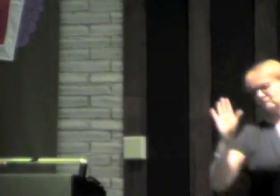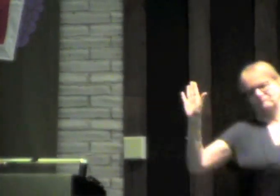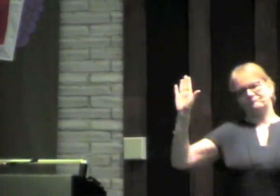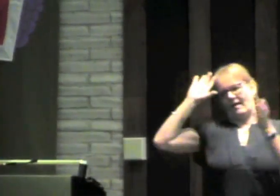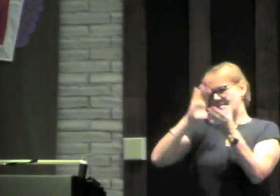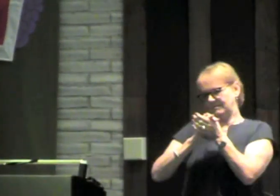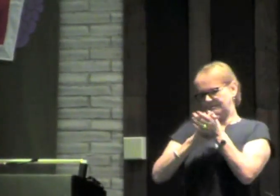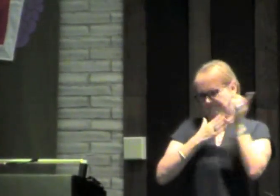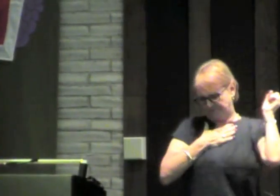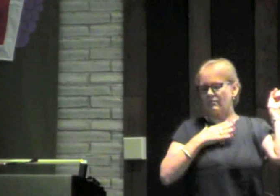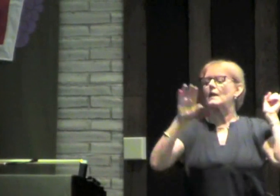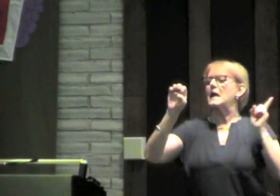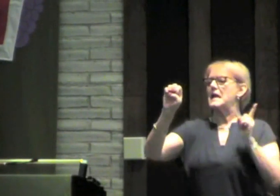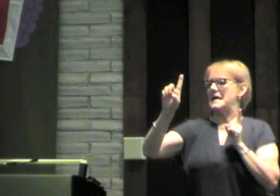This is my husband. He's a great guy.